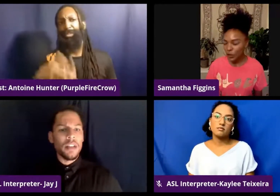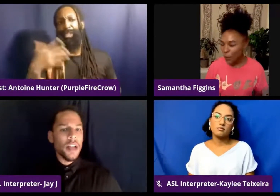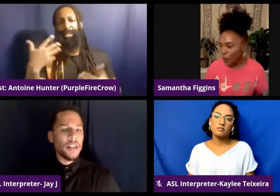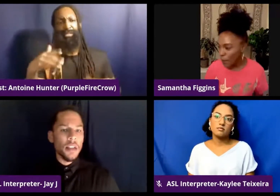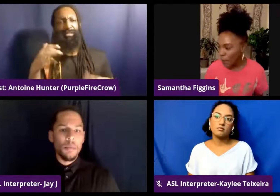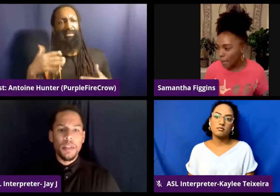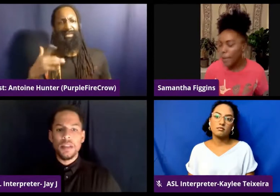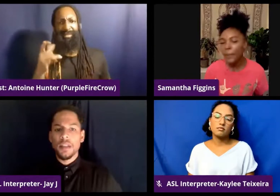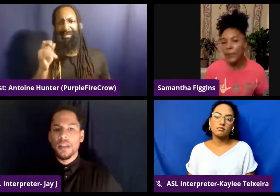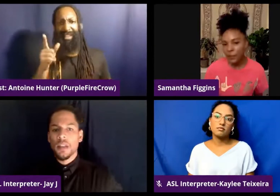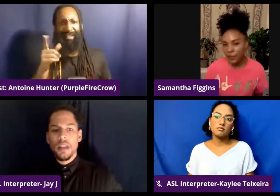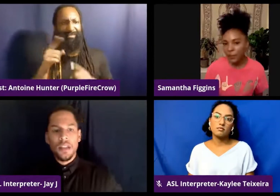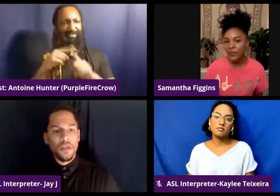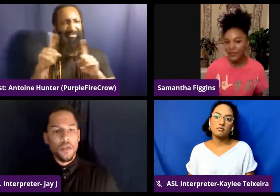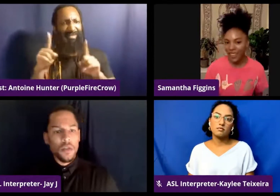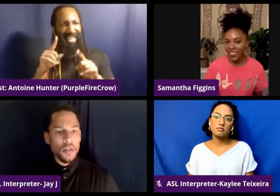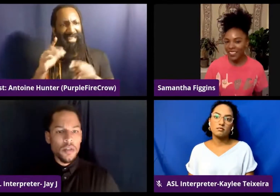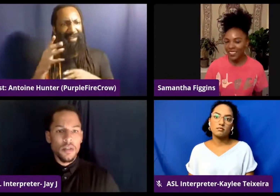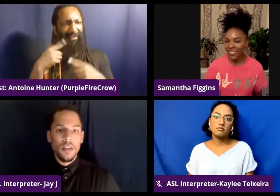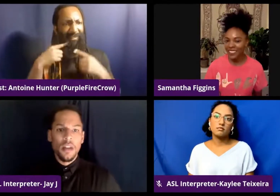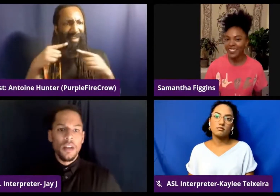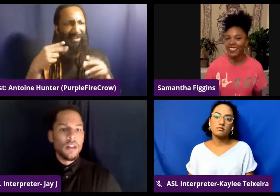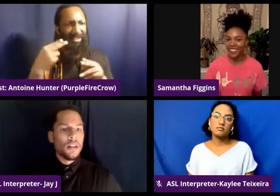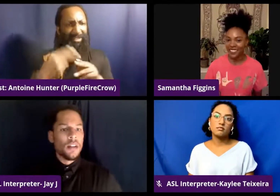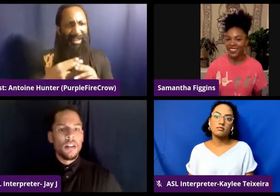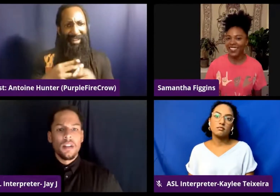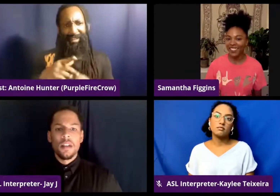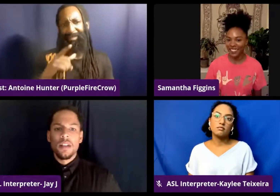African American dance companies, institutions.